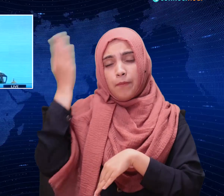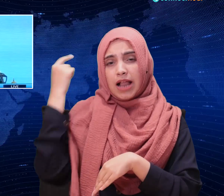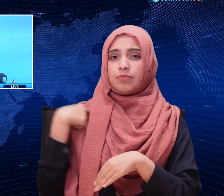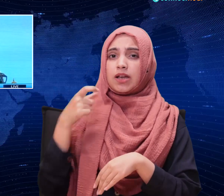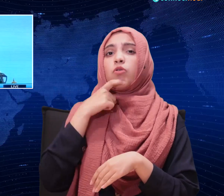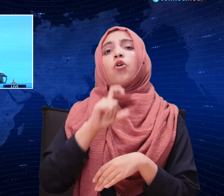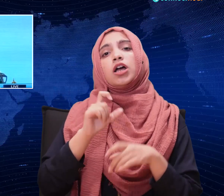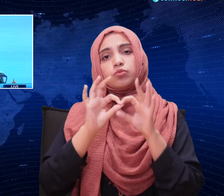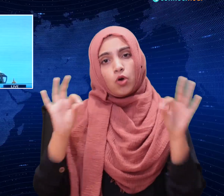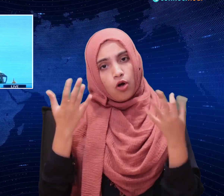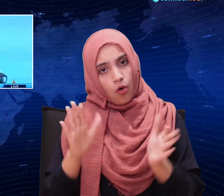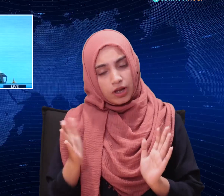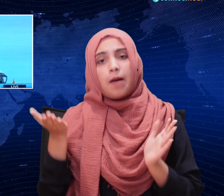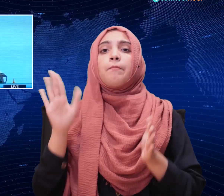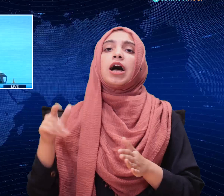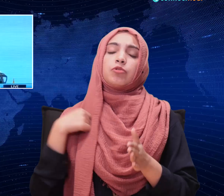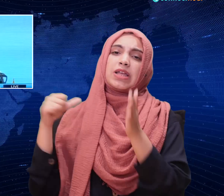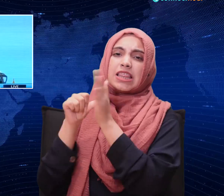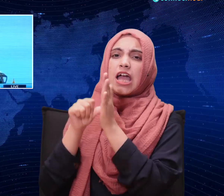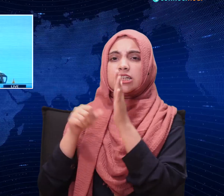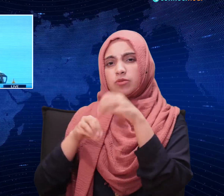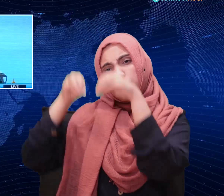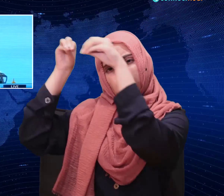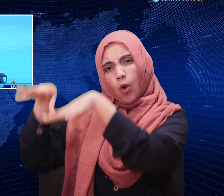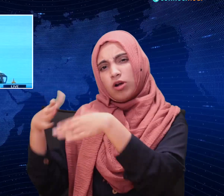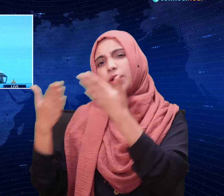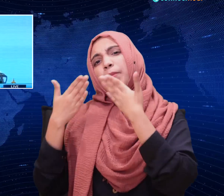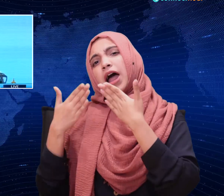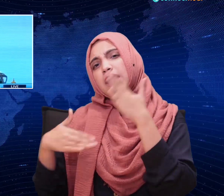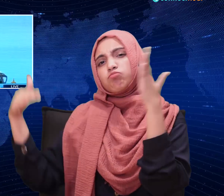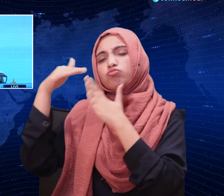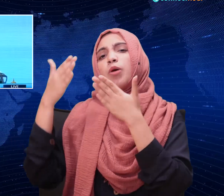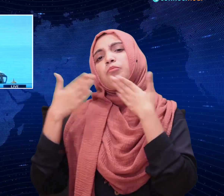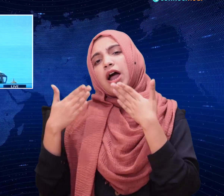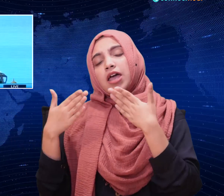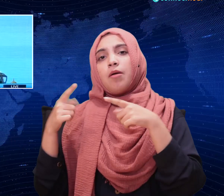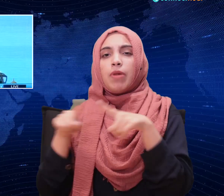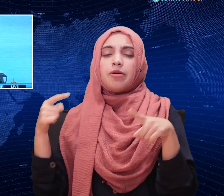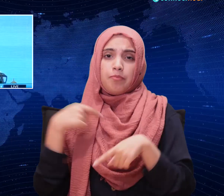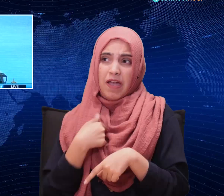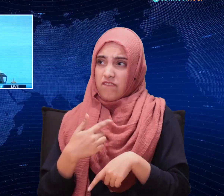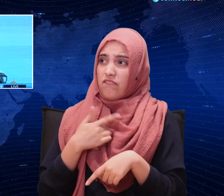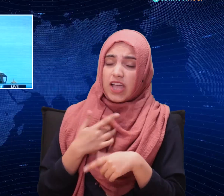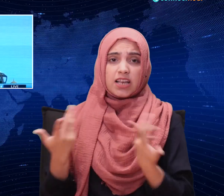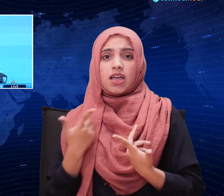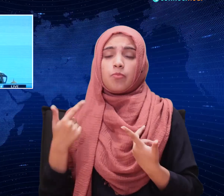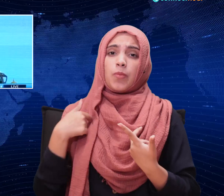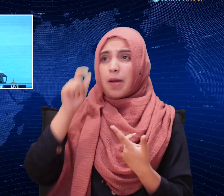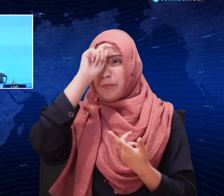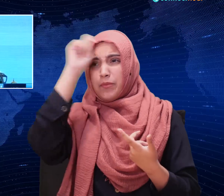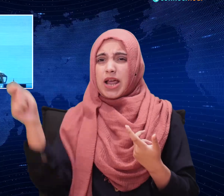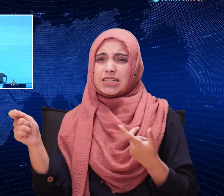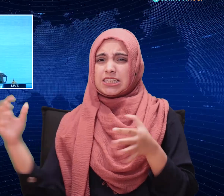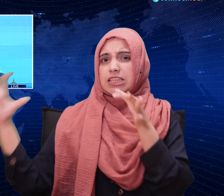further studies, he felt like I was made an English public boy, not a Pakistani. I was distanced